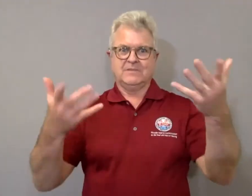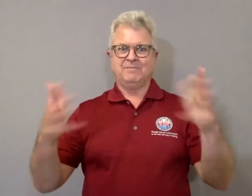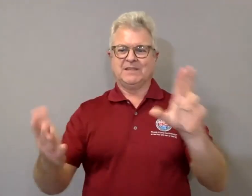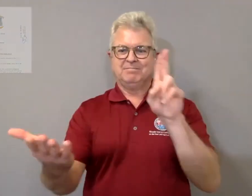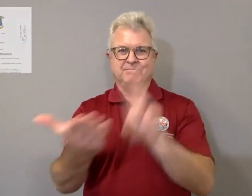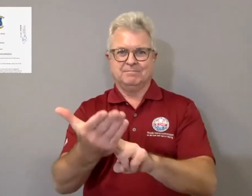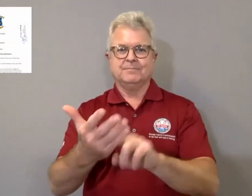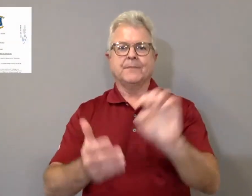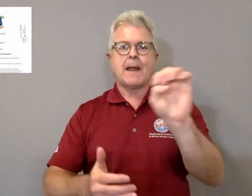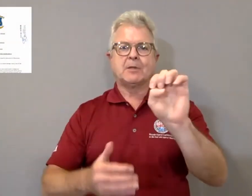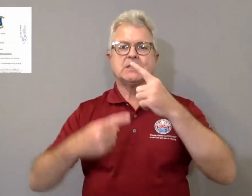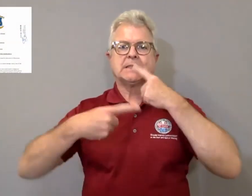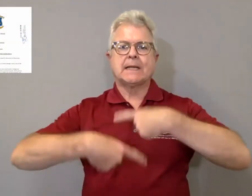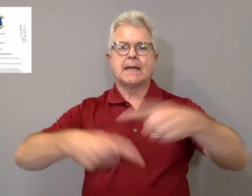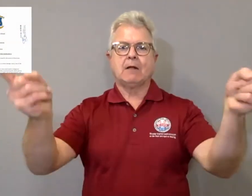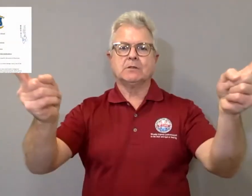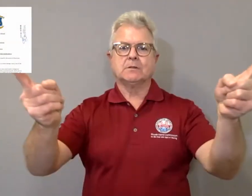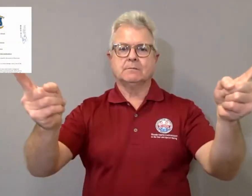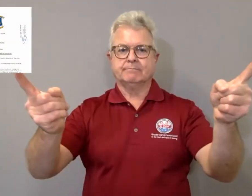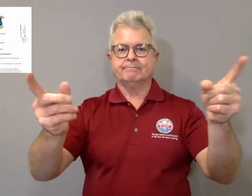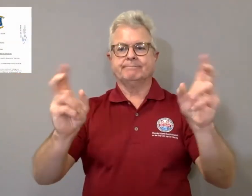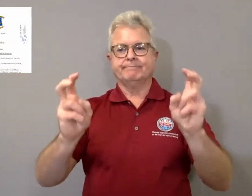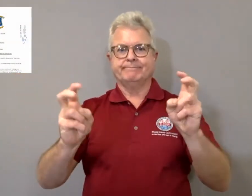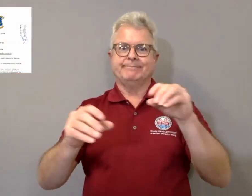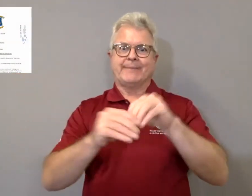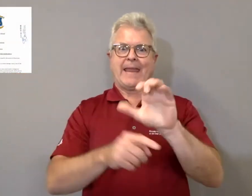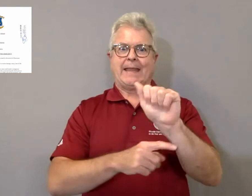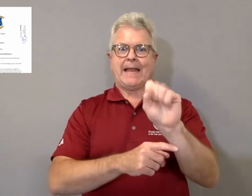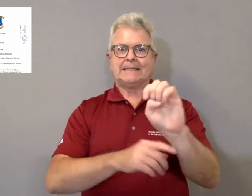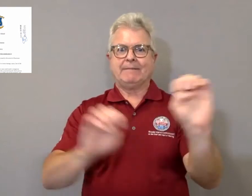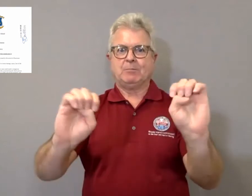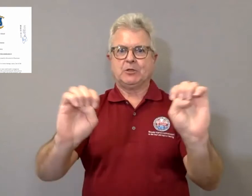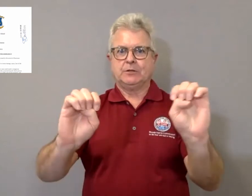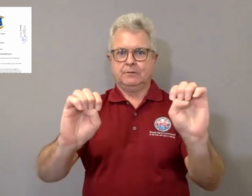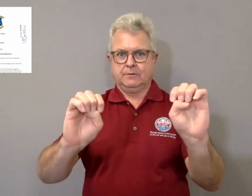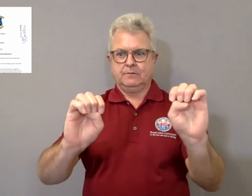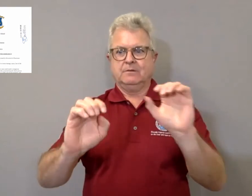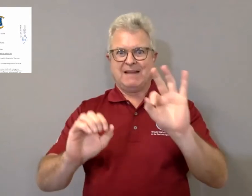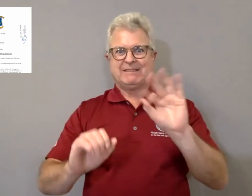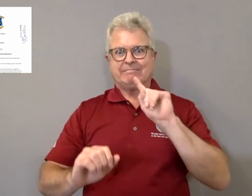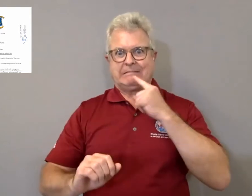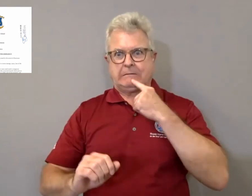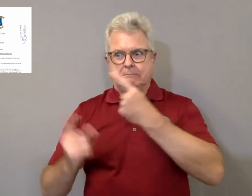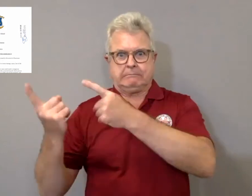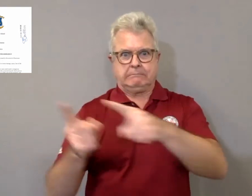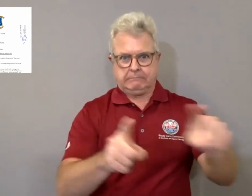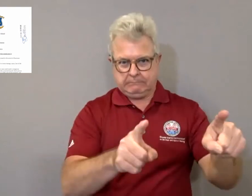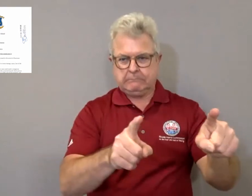Governor McKee has already signed a declaration of emergency, just in case of